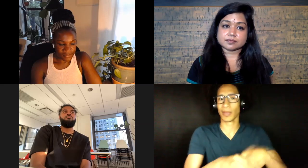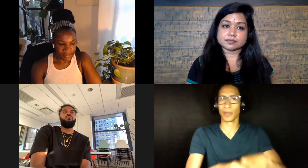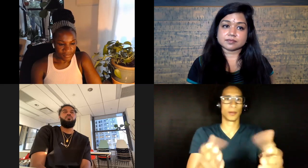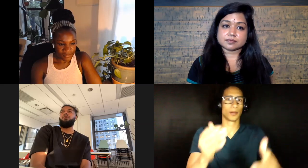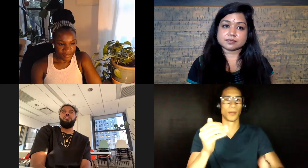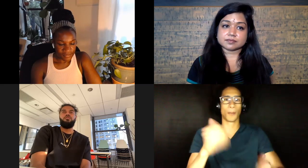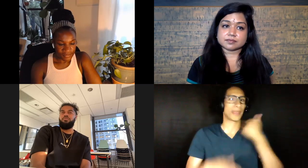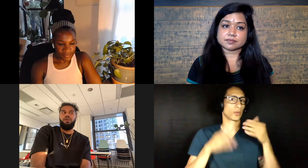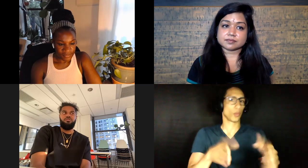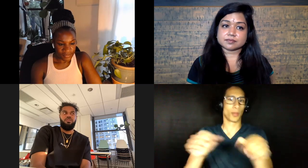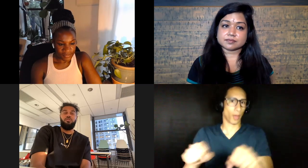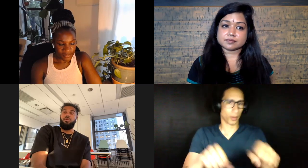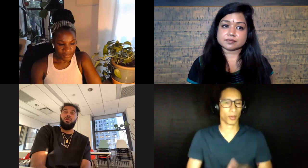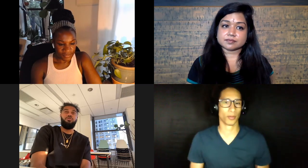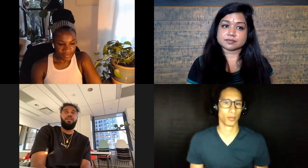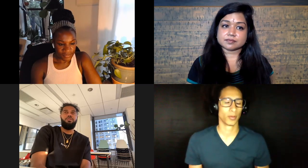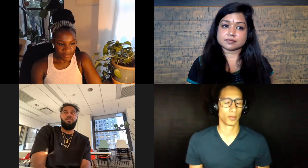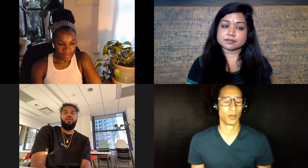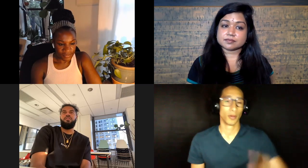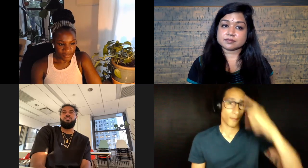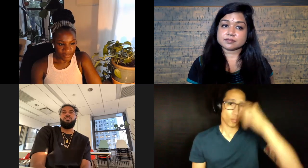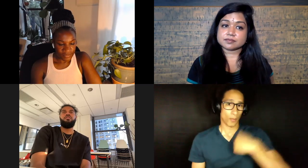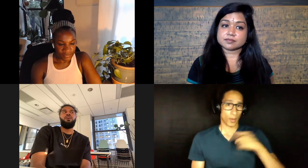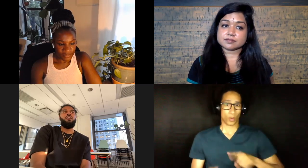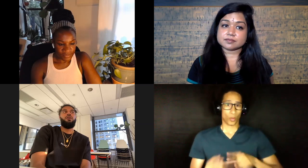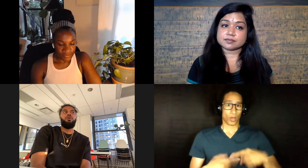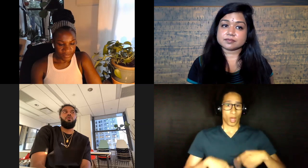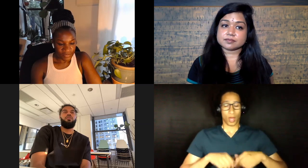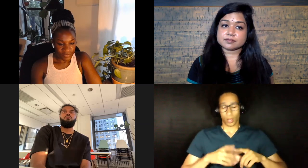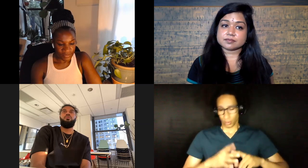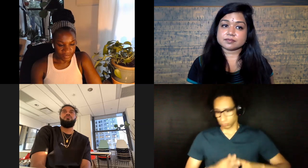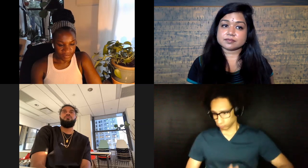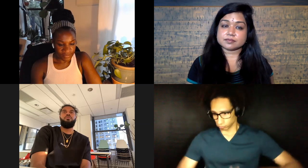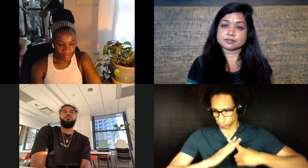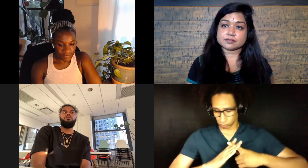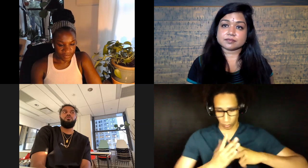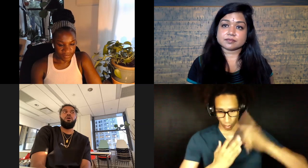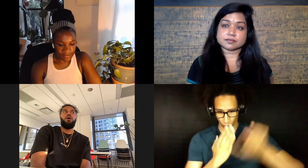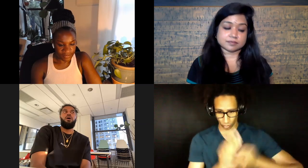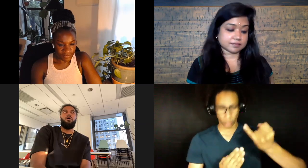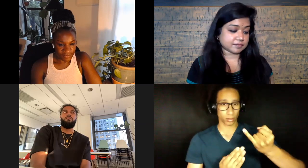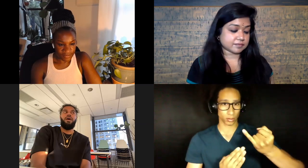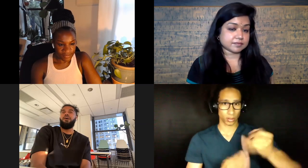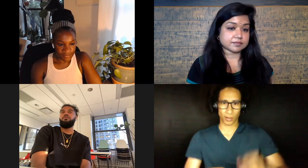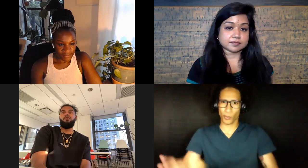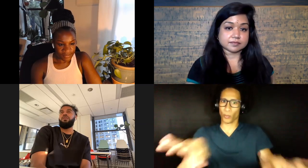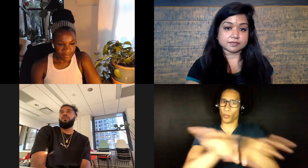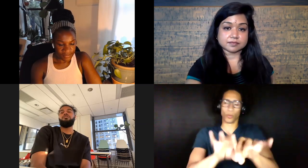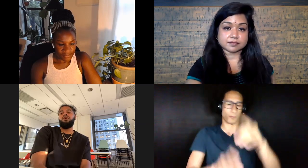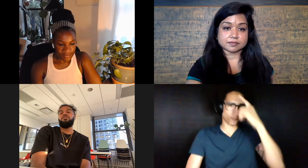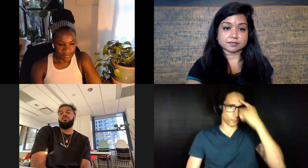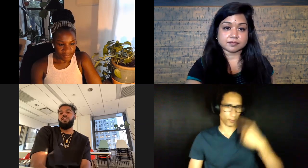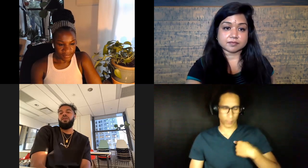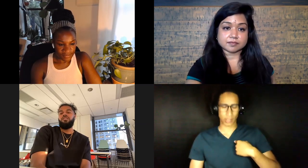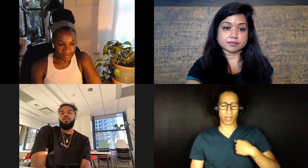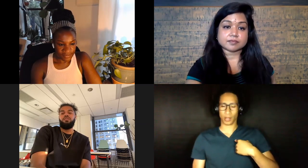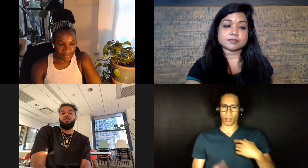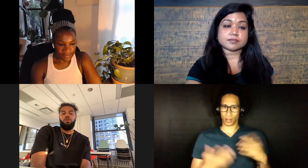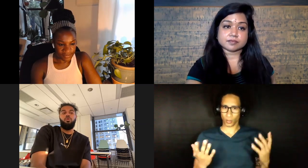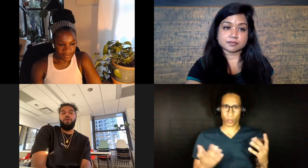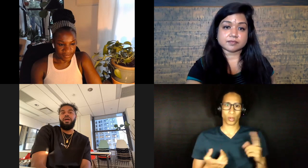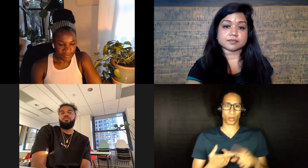uh, I can't help that I naturally grew up like saying Wagwan or blood clot. You know what I'm saying? Like all of these things, yeah, like these are